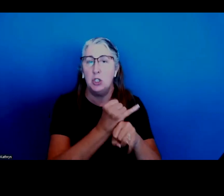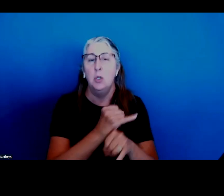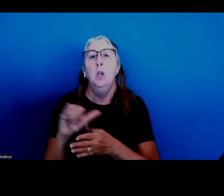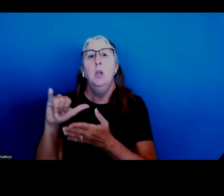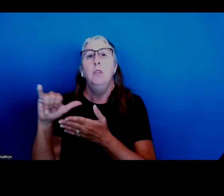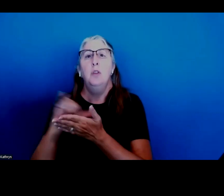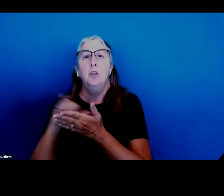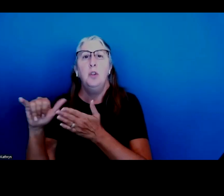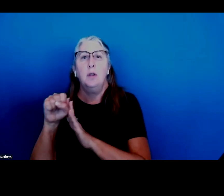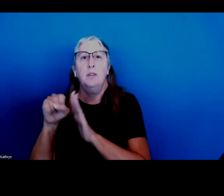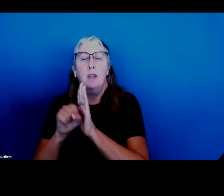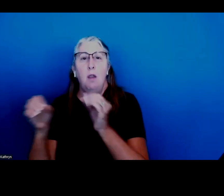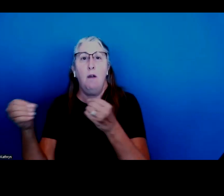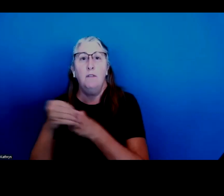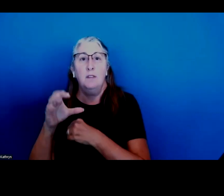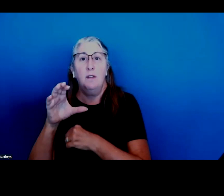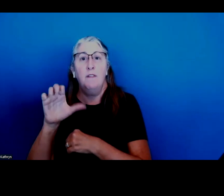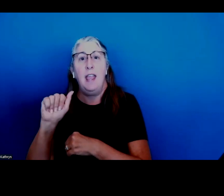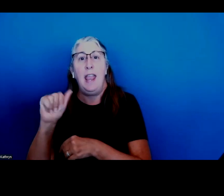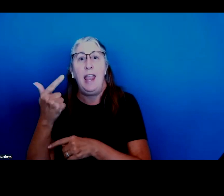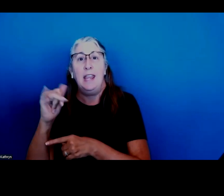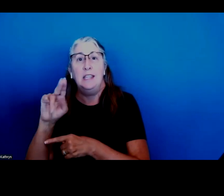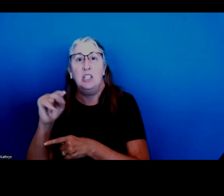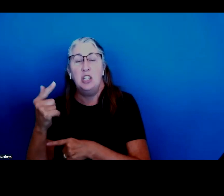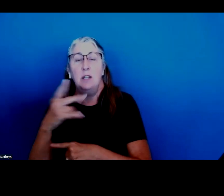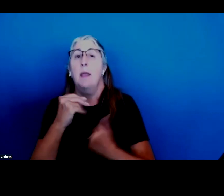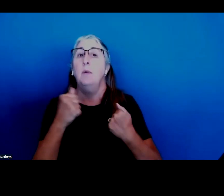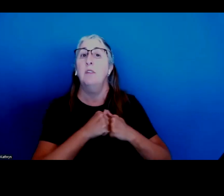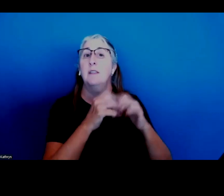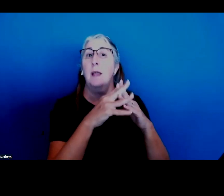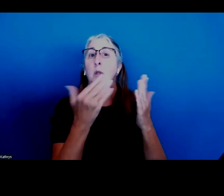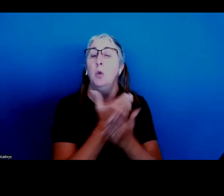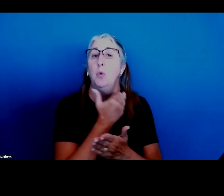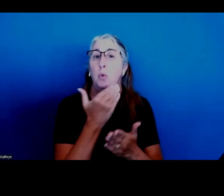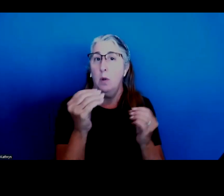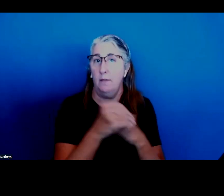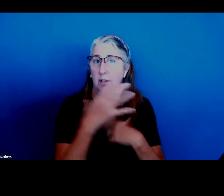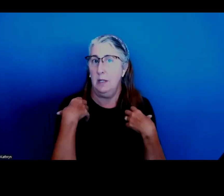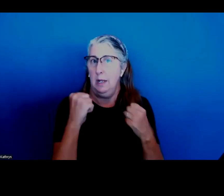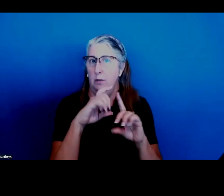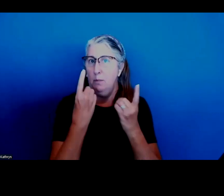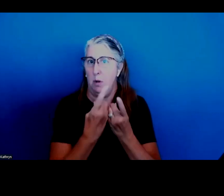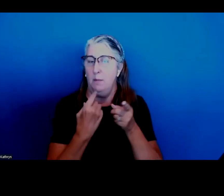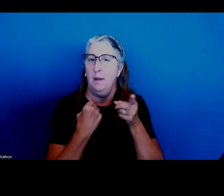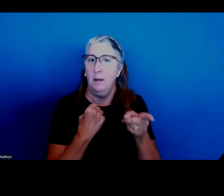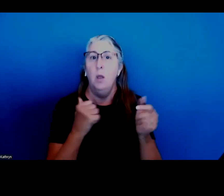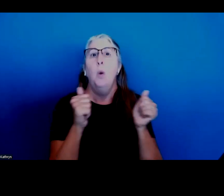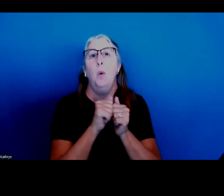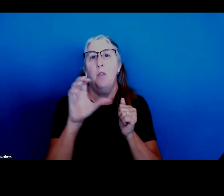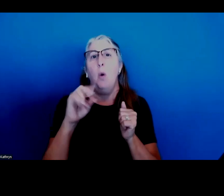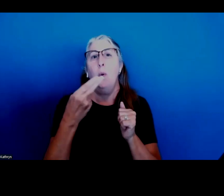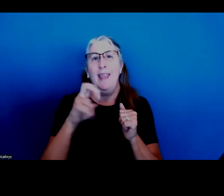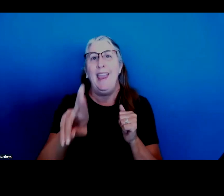of Aging, and we also have established a new office at the Health Department, along with OHARE, the Office